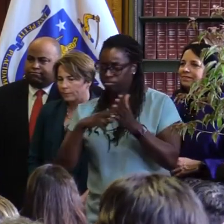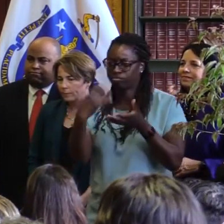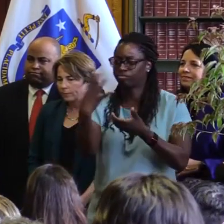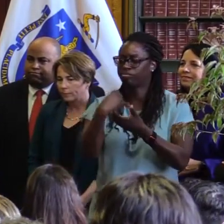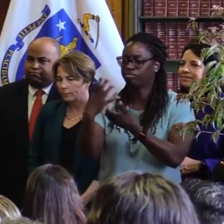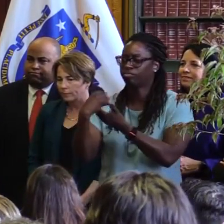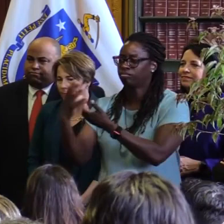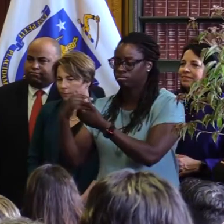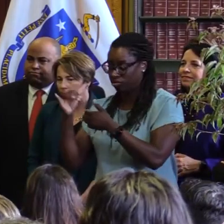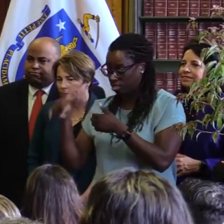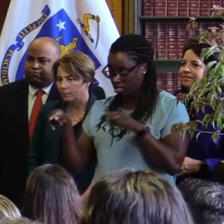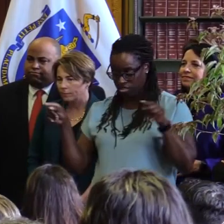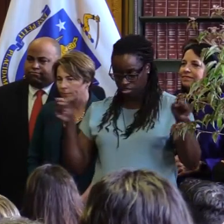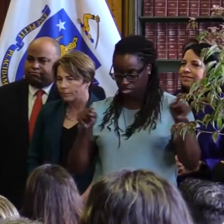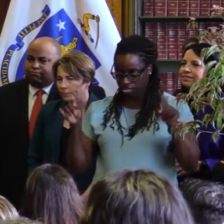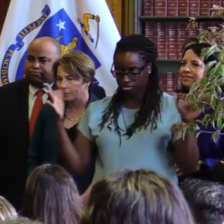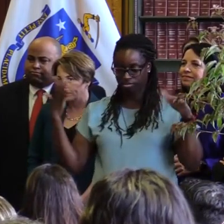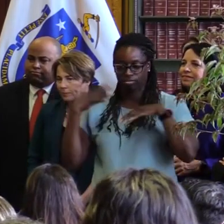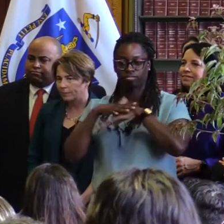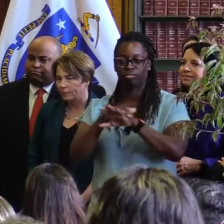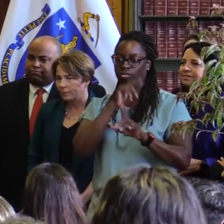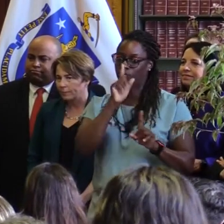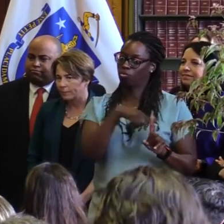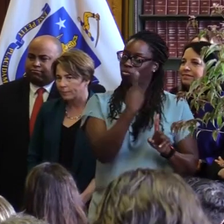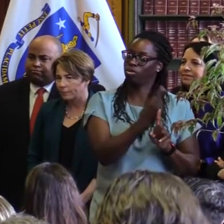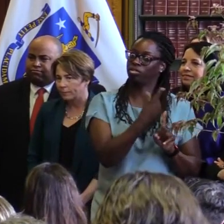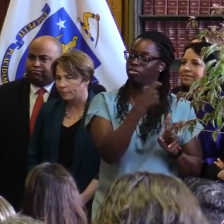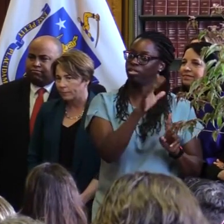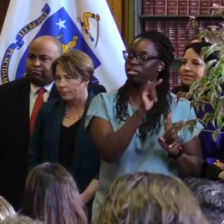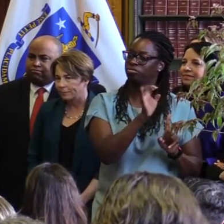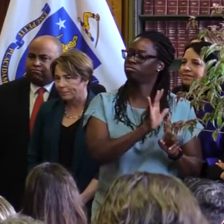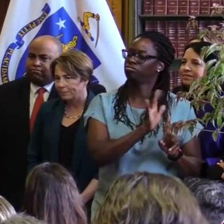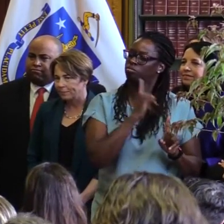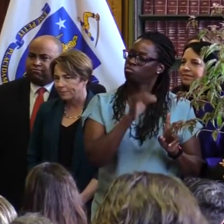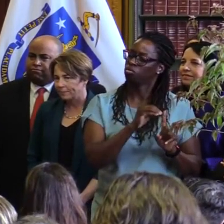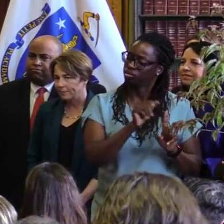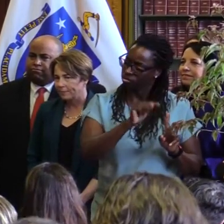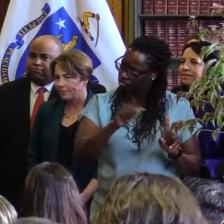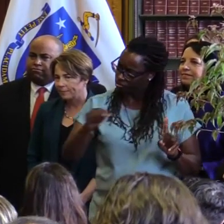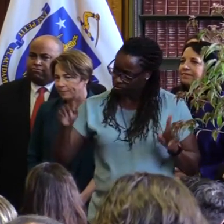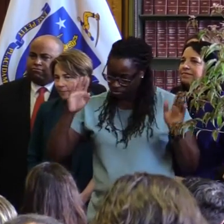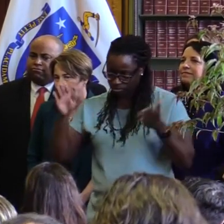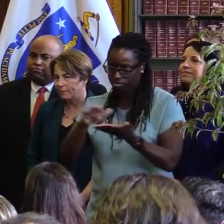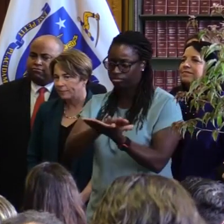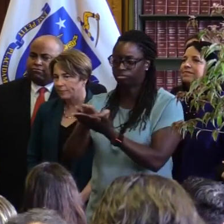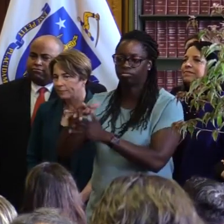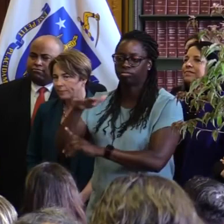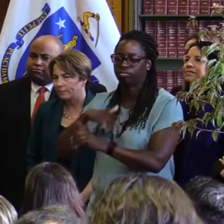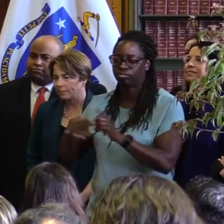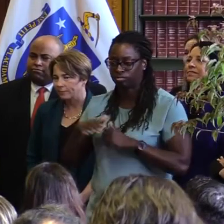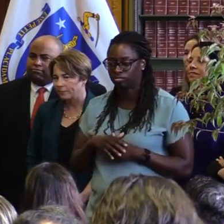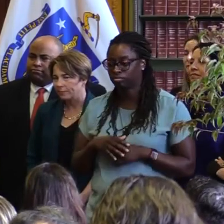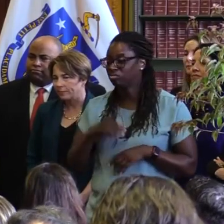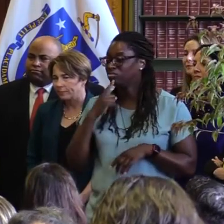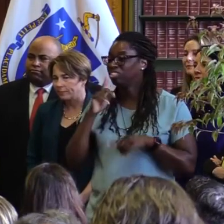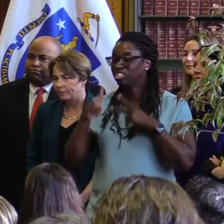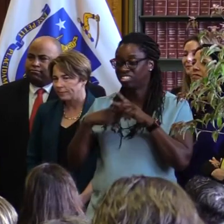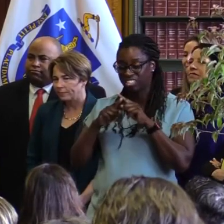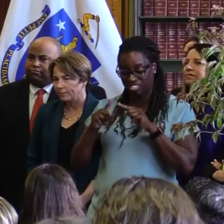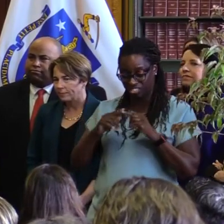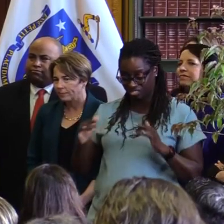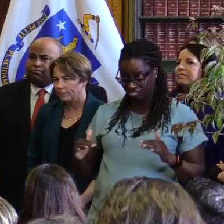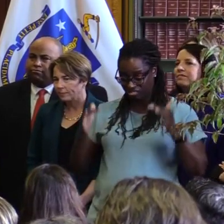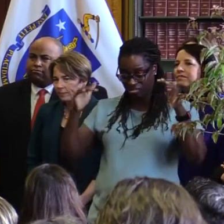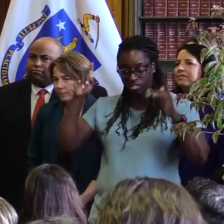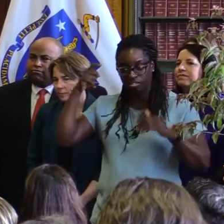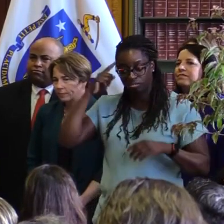intersect all at the same time. We've been working in partnership with every level of government and are so thankful to the Healey Driscoll administration